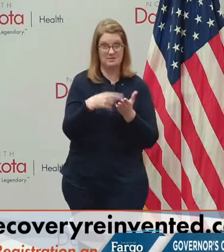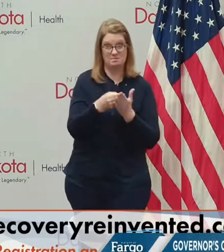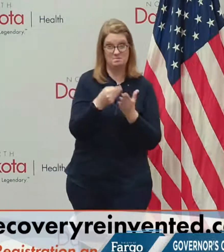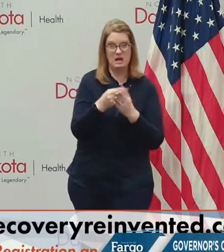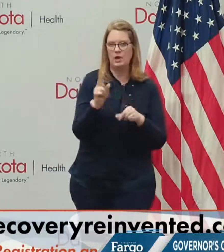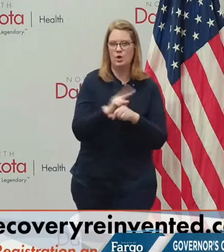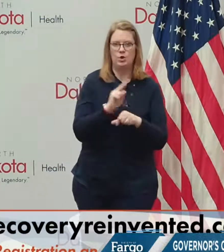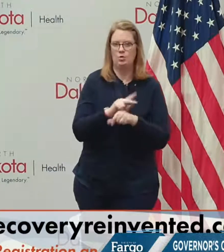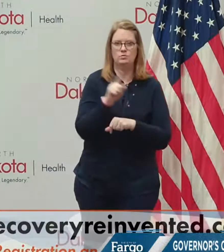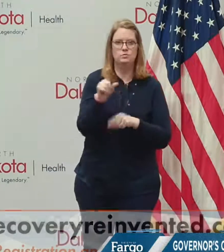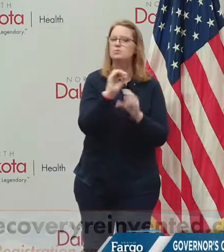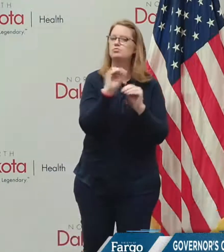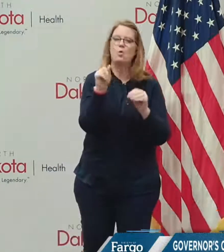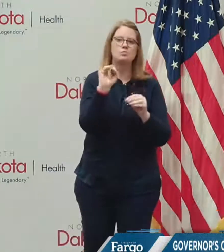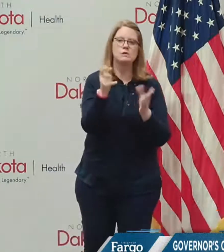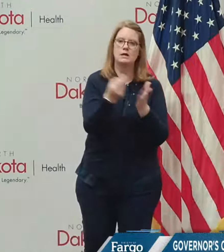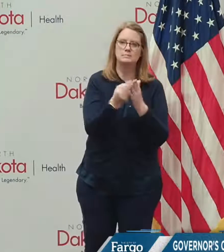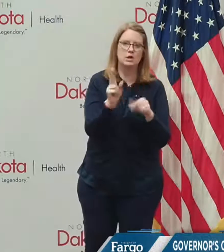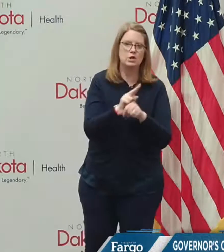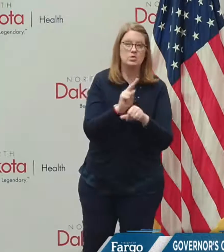for us to put on this conference.